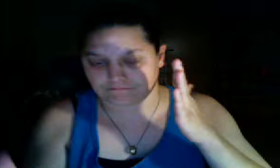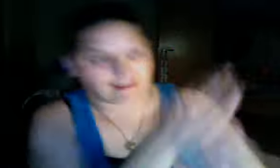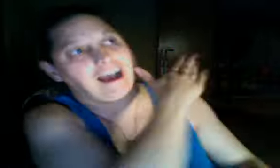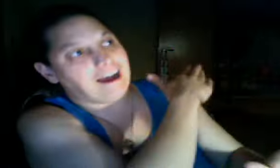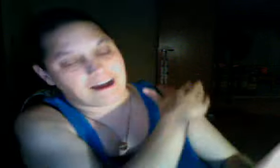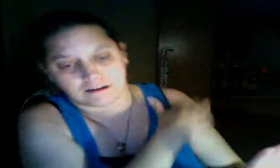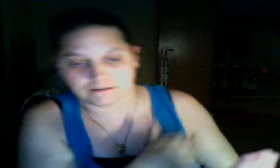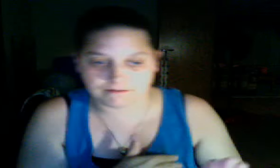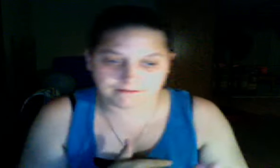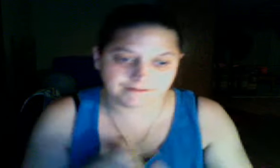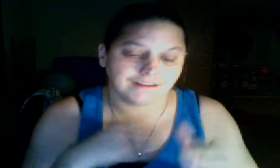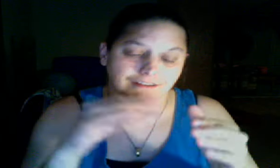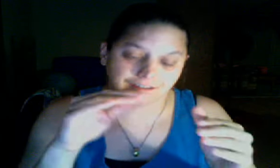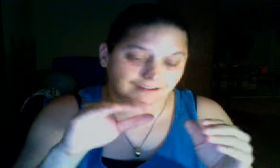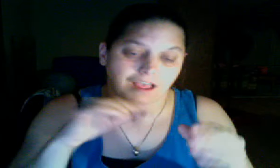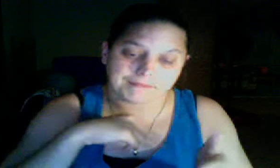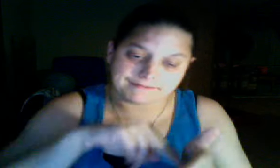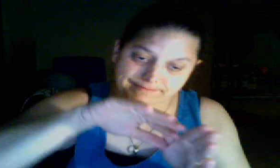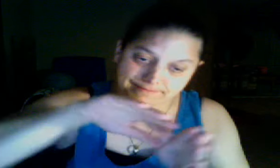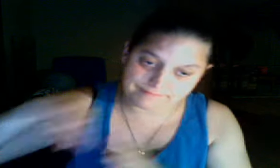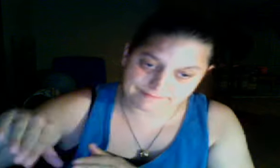unexplained. Some cases are unusual.